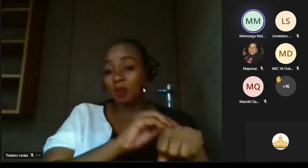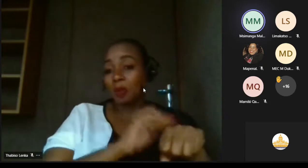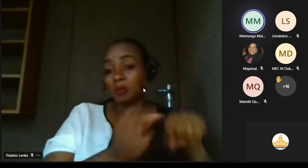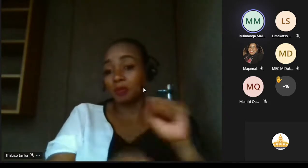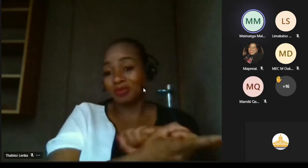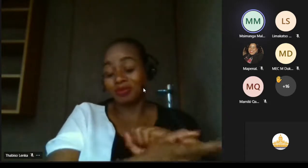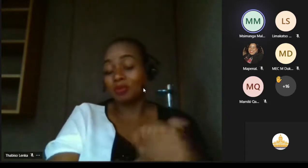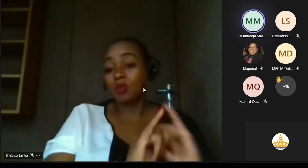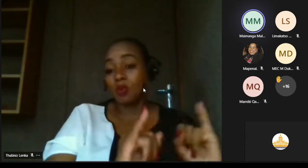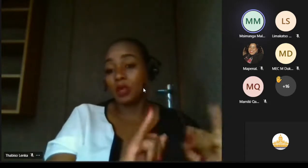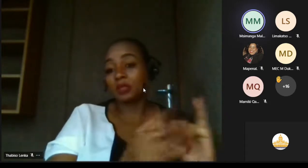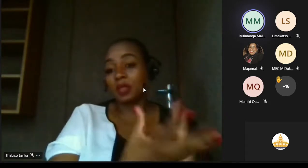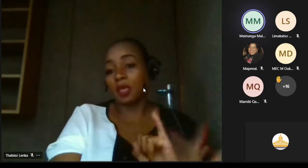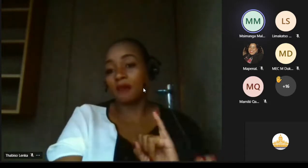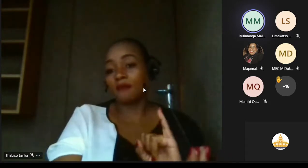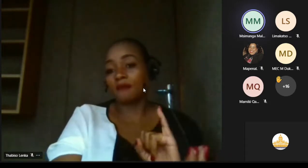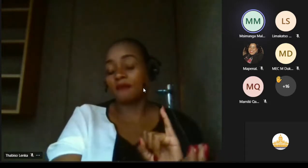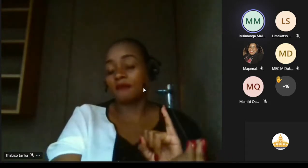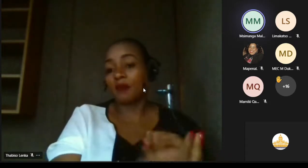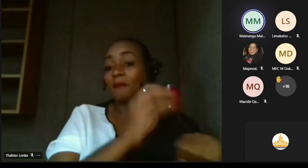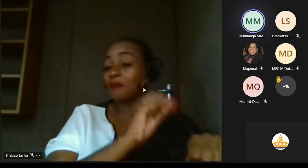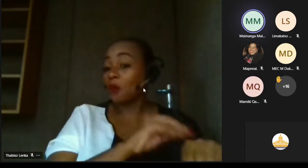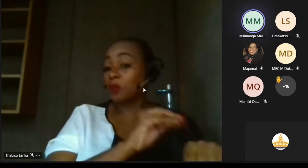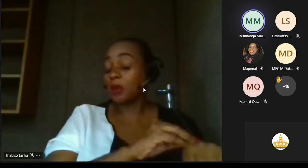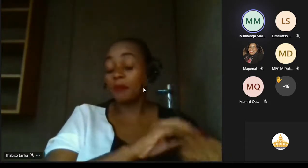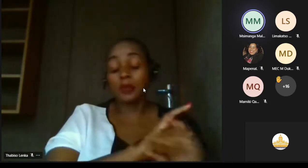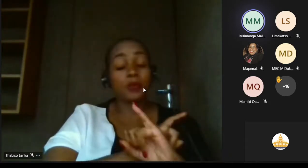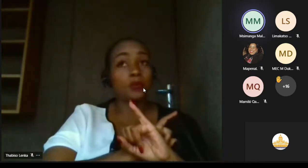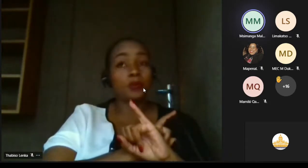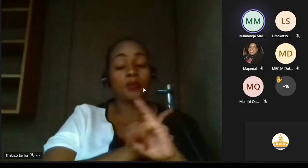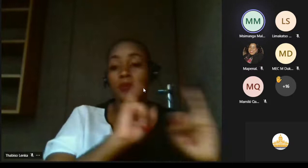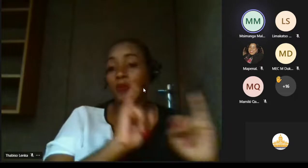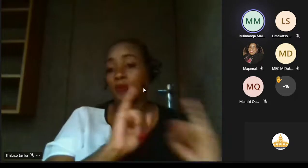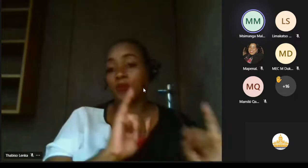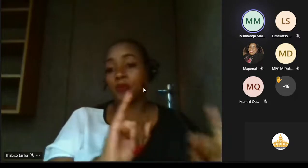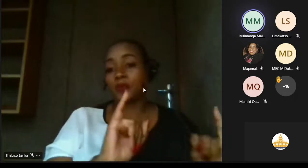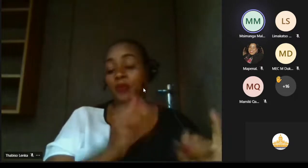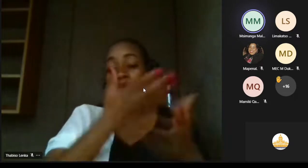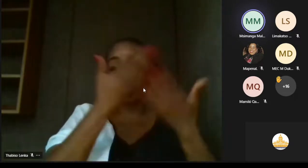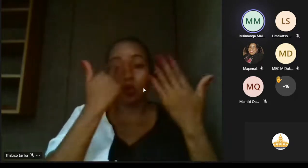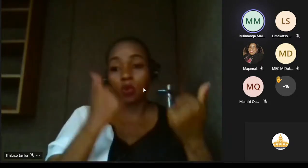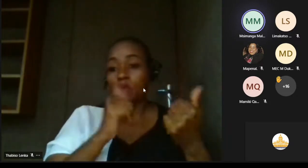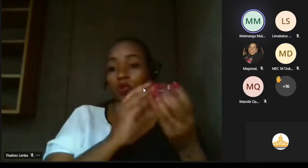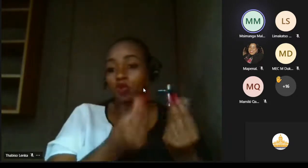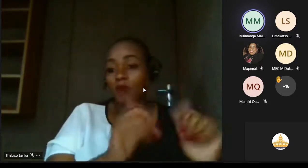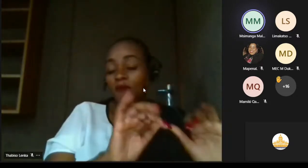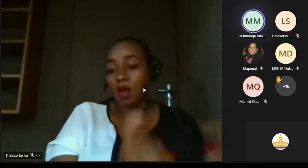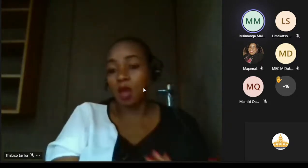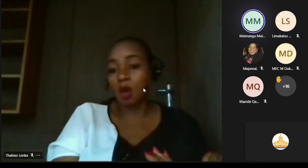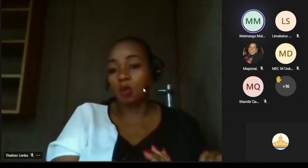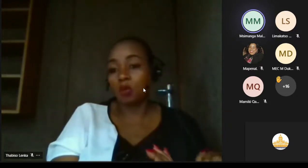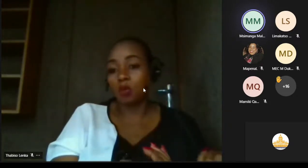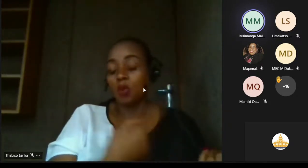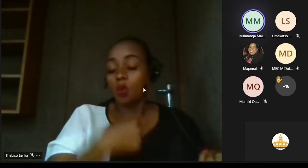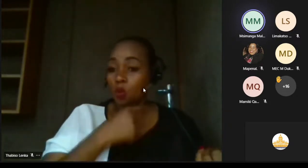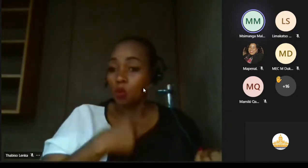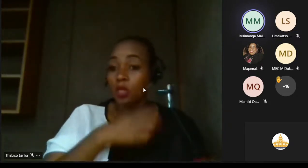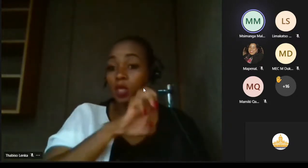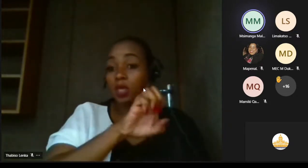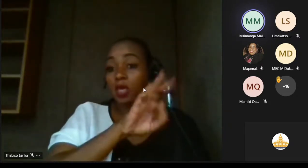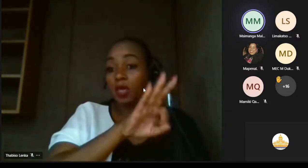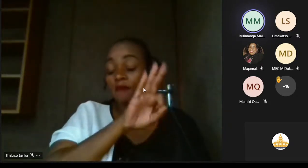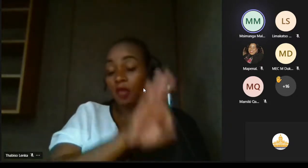Machabeng mo ke mathata ana go boanela e leng re tse botlotsiwa jwang ho ke le ga le kopa re le EFF ra re